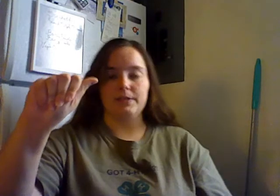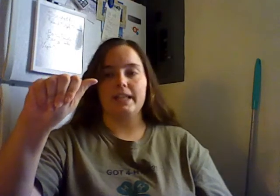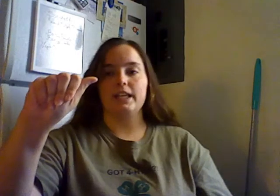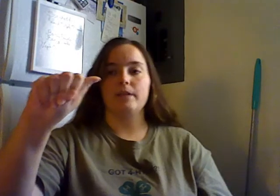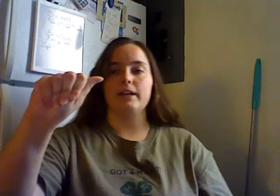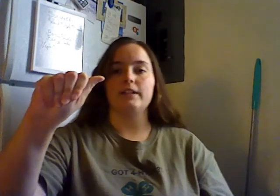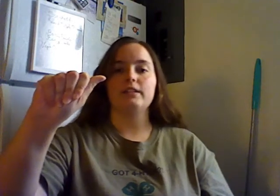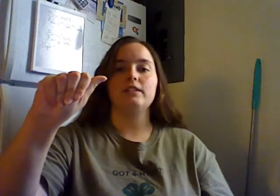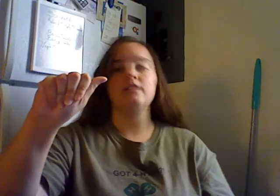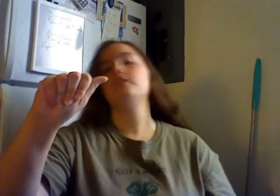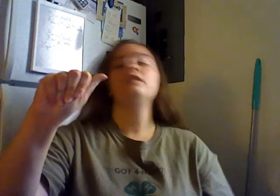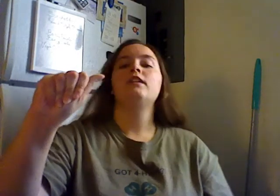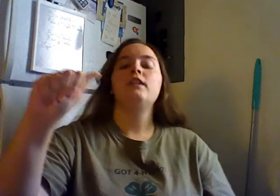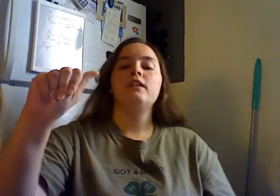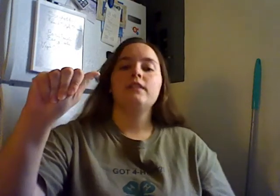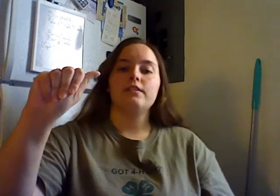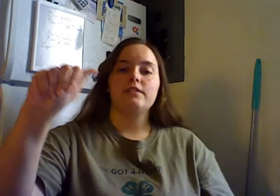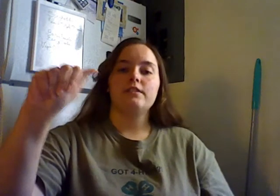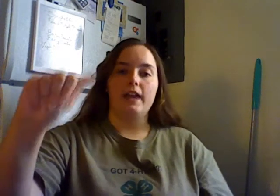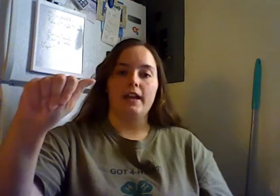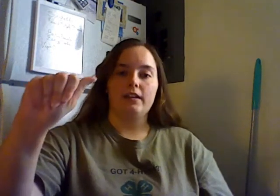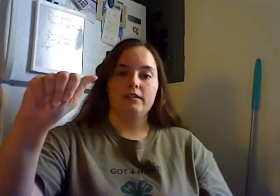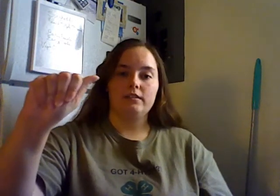think about it. A.